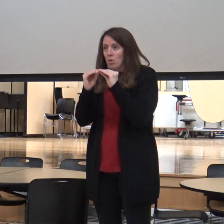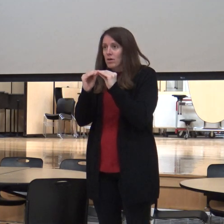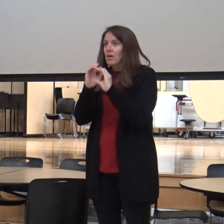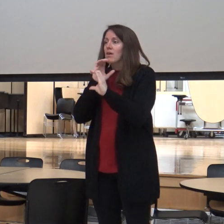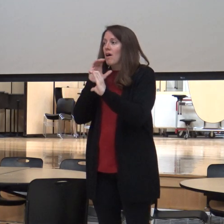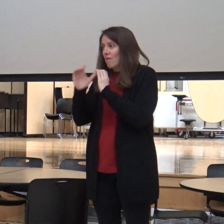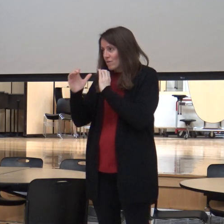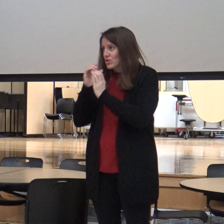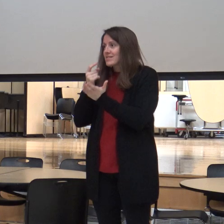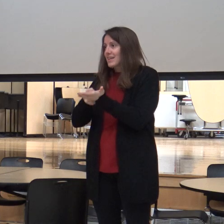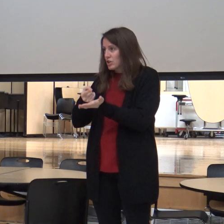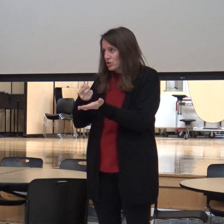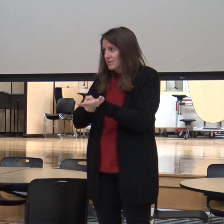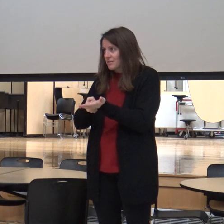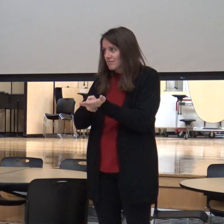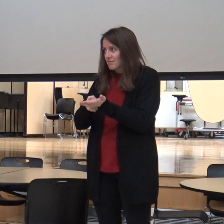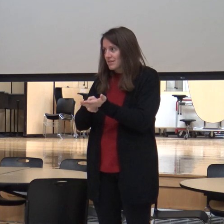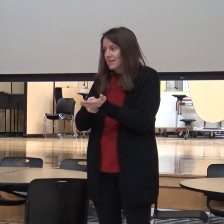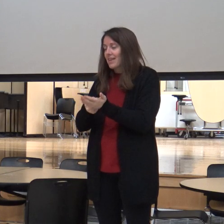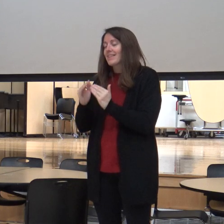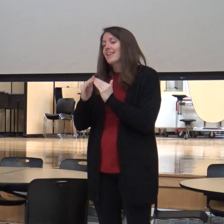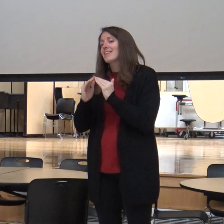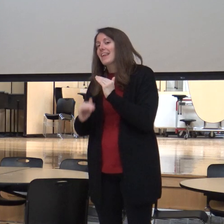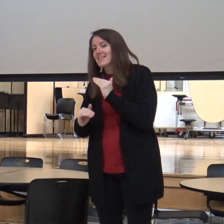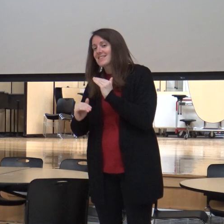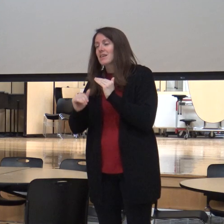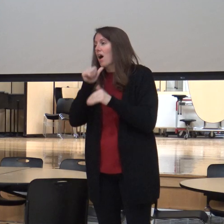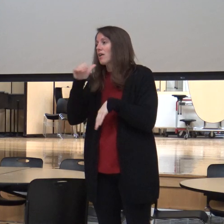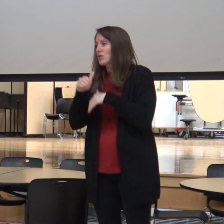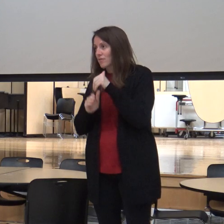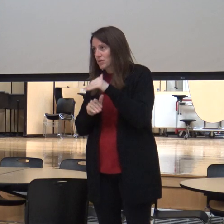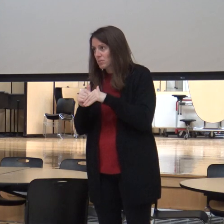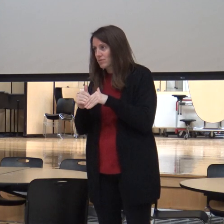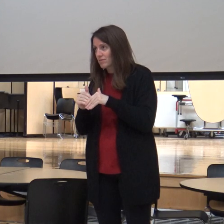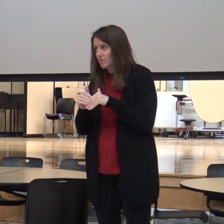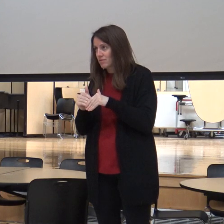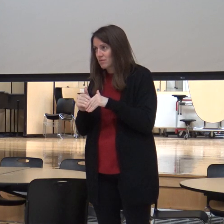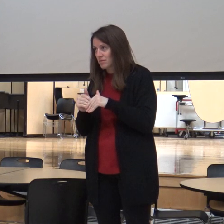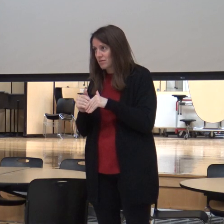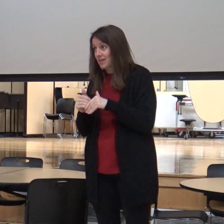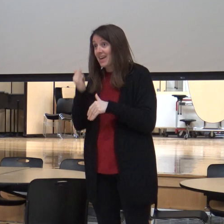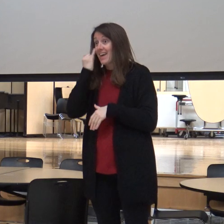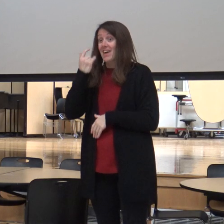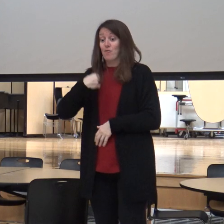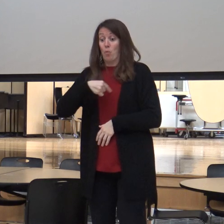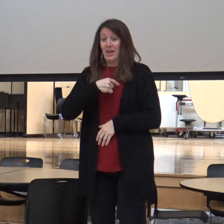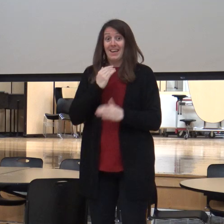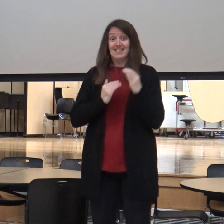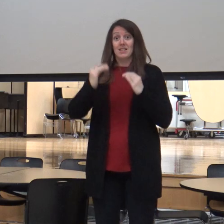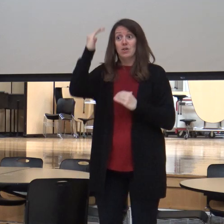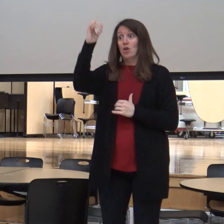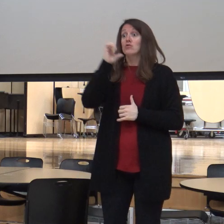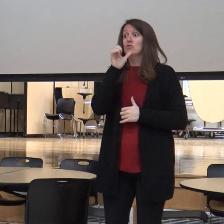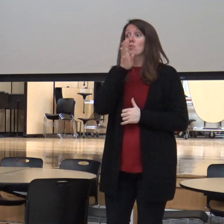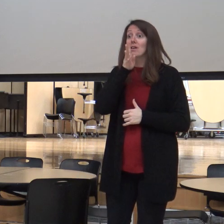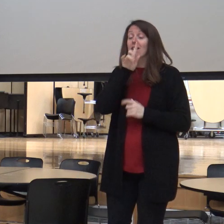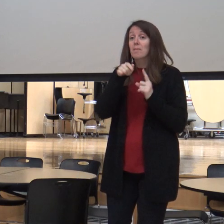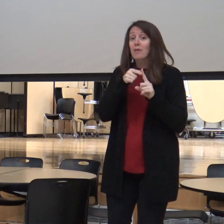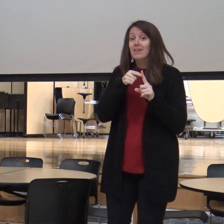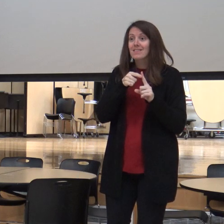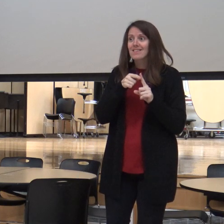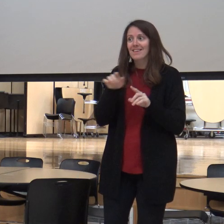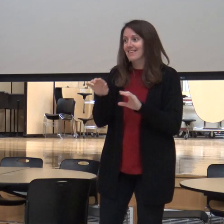less uncomfortable it is for everybody. We won't talk about it as parents, and they're not going to talk about it as kids. Not to us. They might talk to their